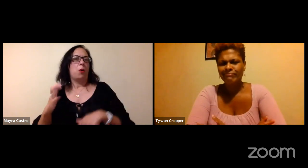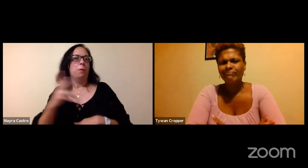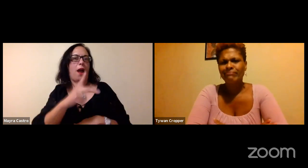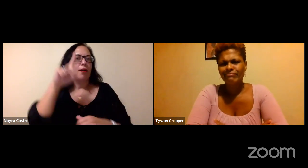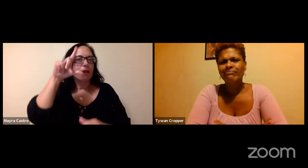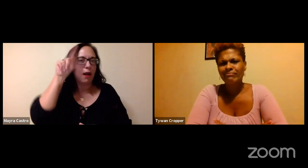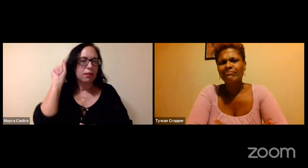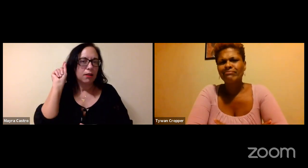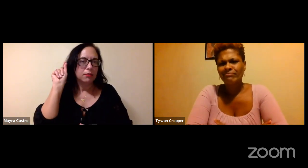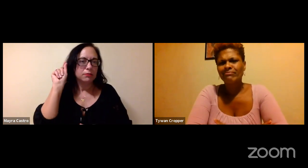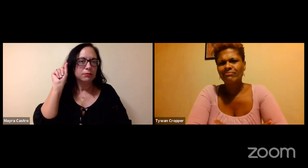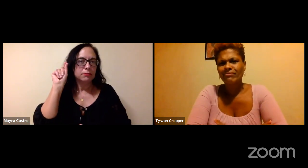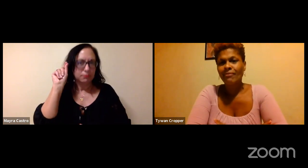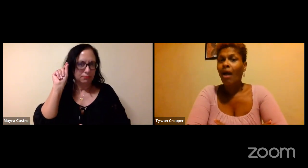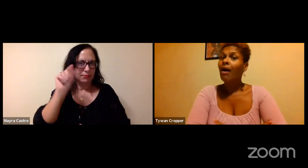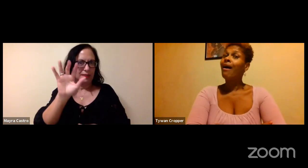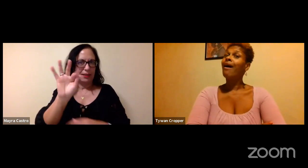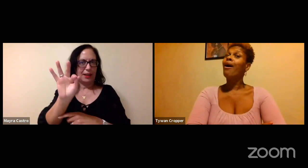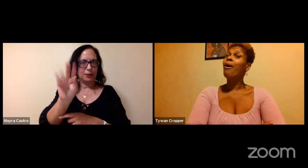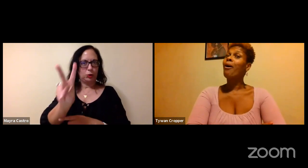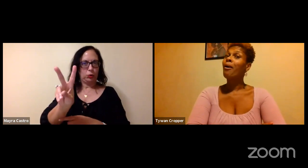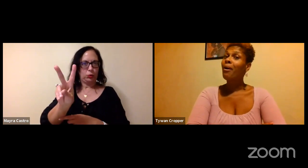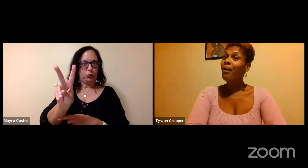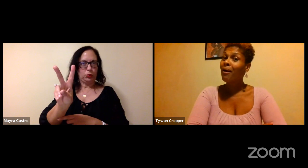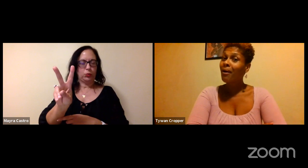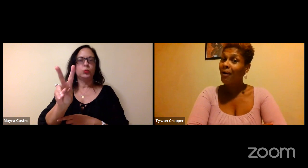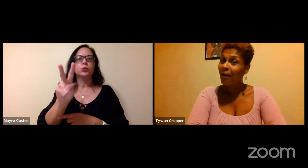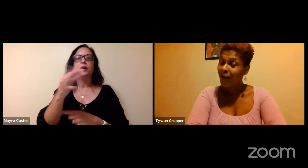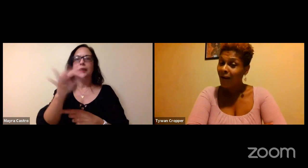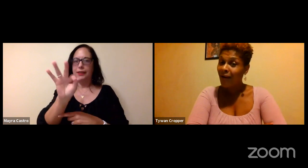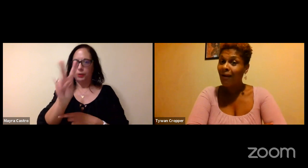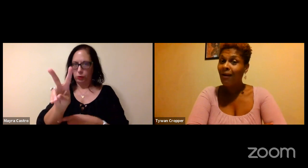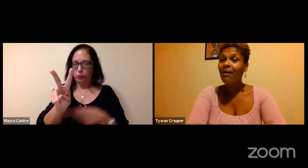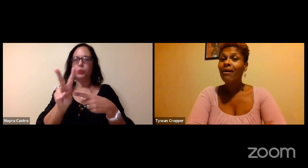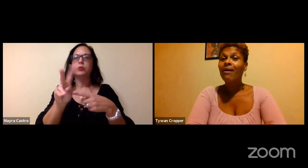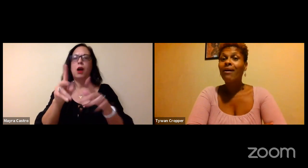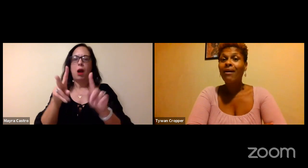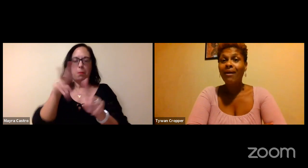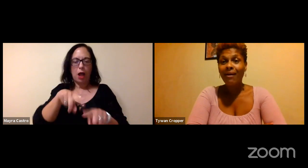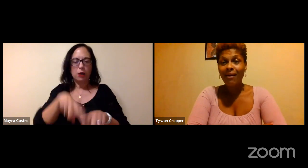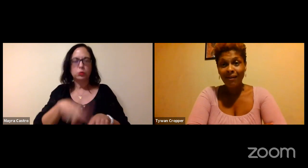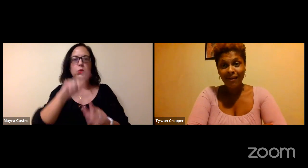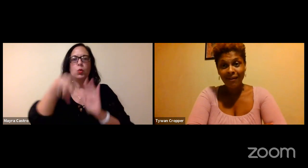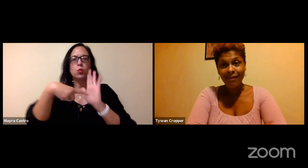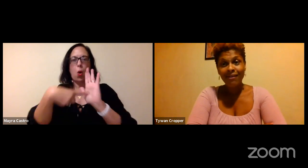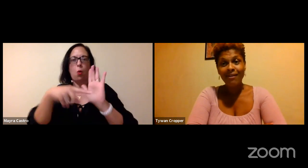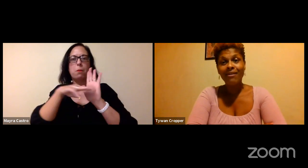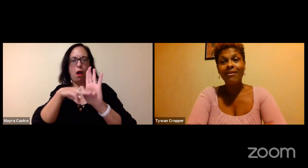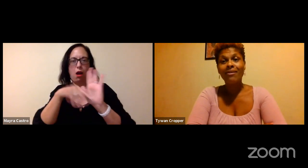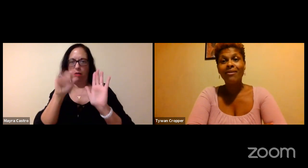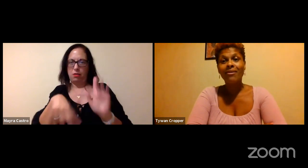right? We get to be daddy's girl. So then I thought, well, I'll go to Gallaudet.